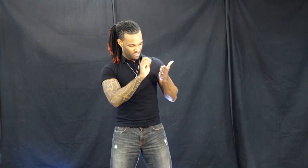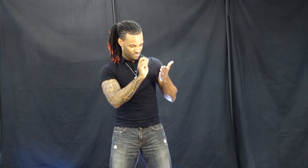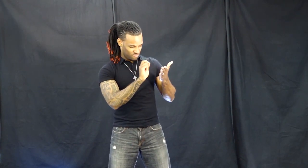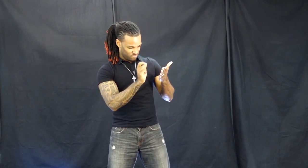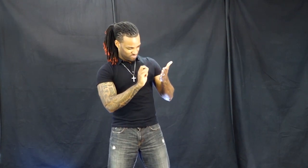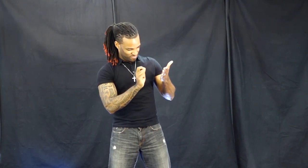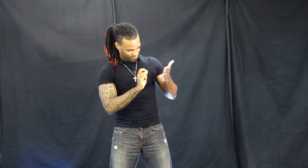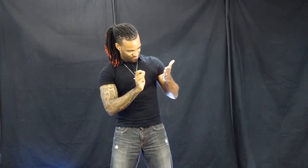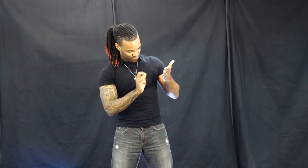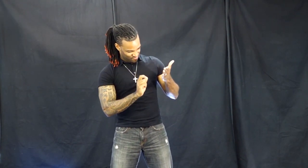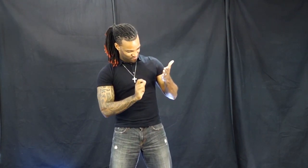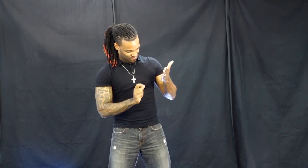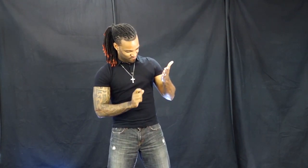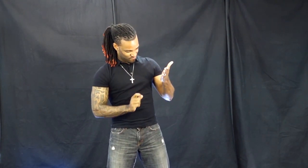as I could see.